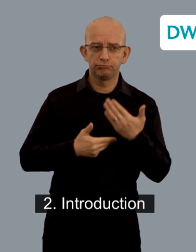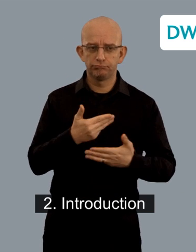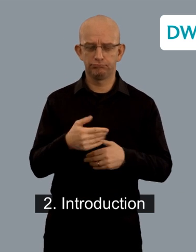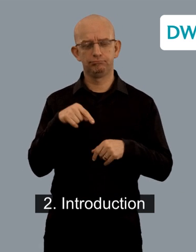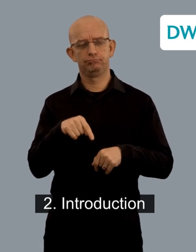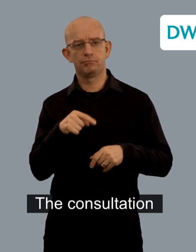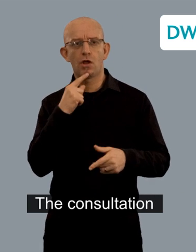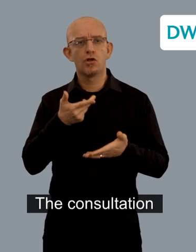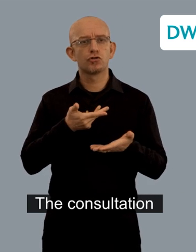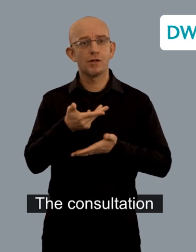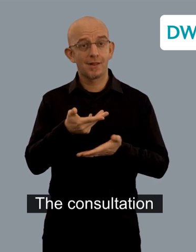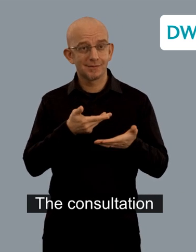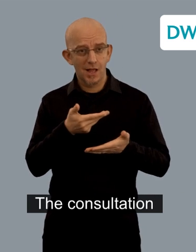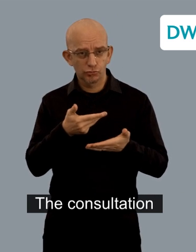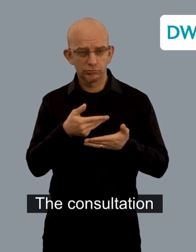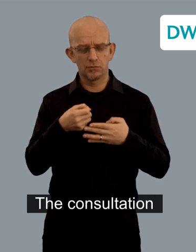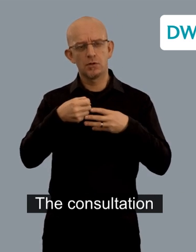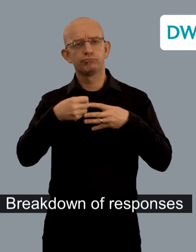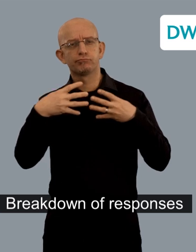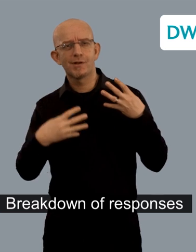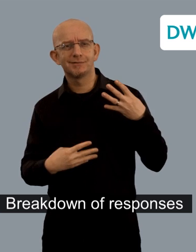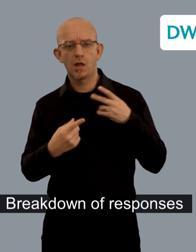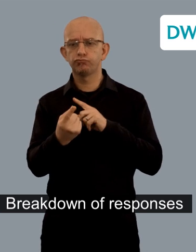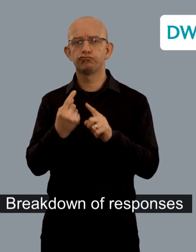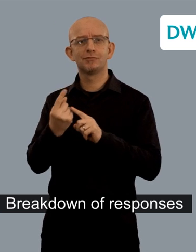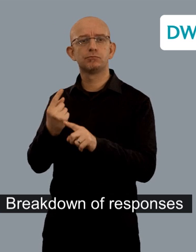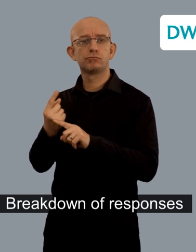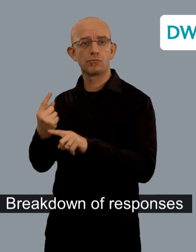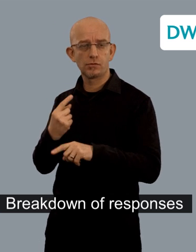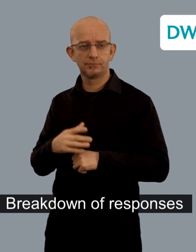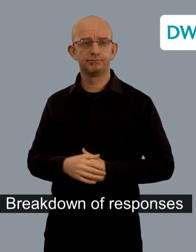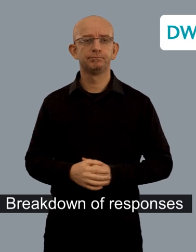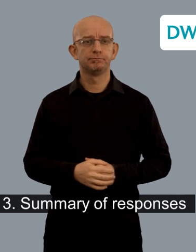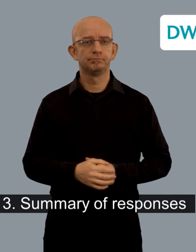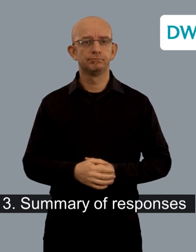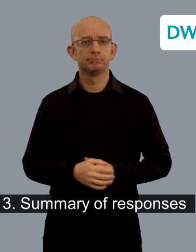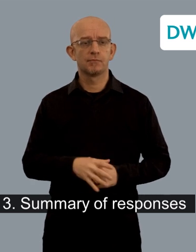Introduction. The consultation. Breakdown of responses.